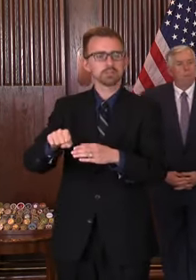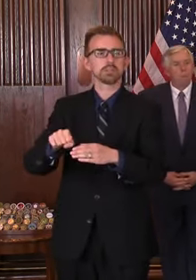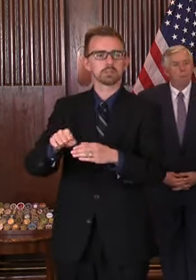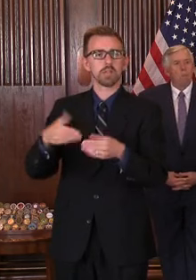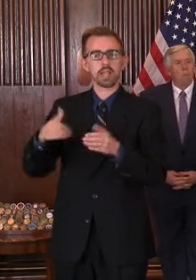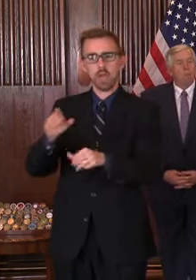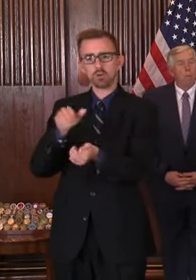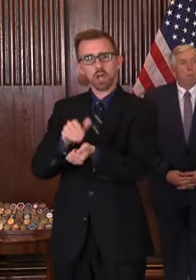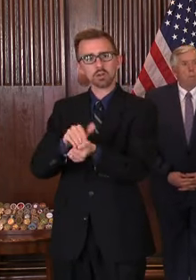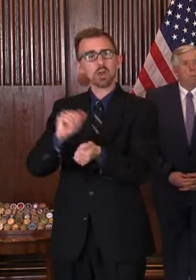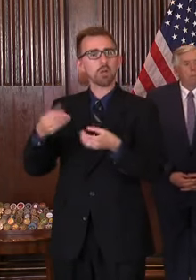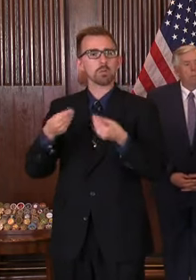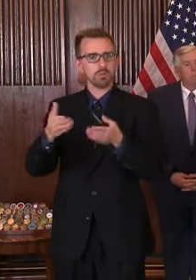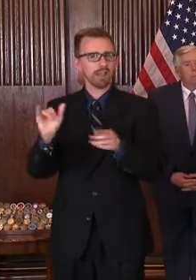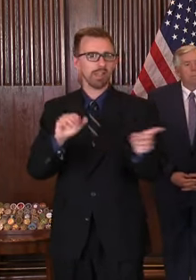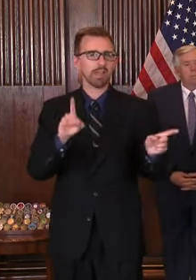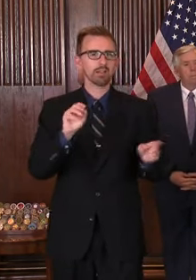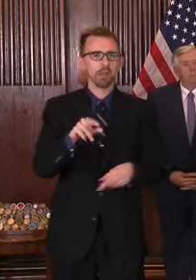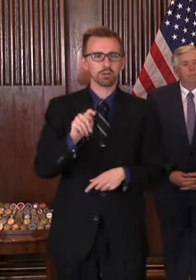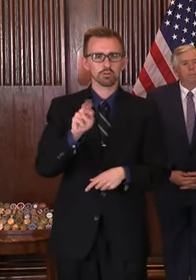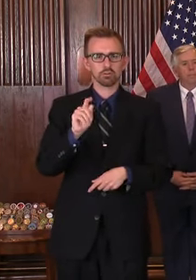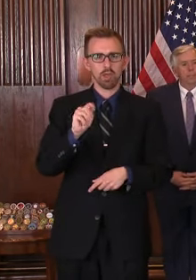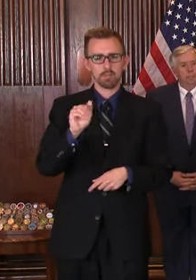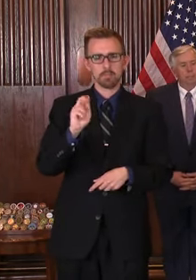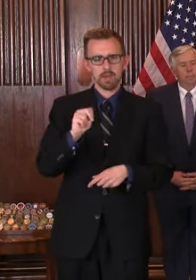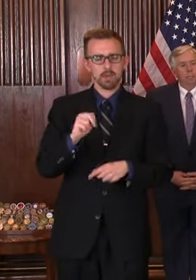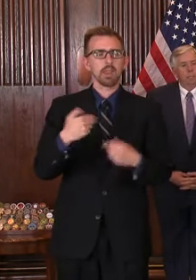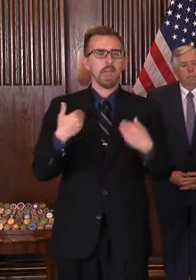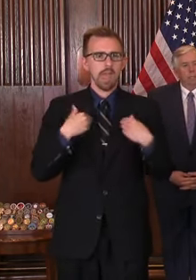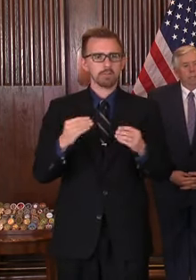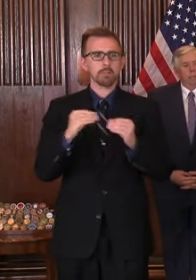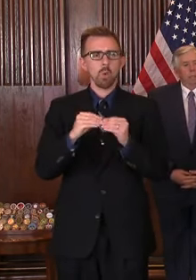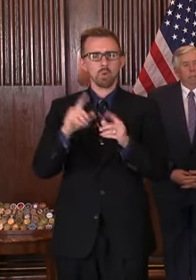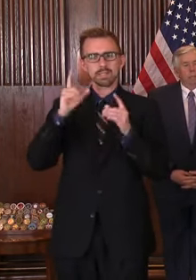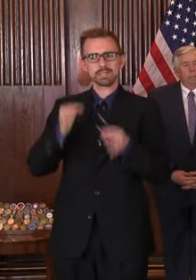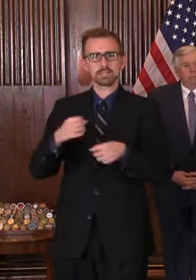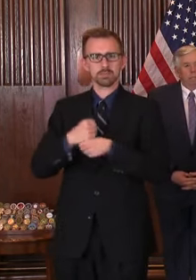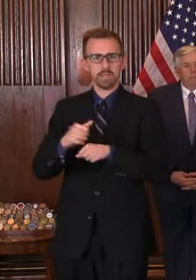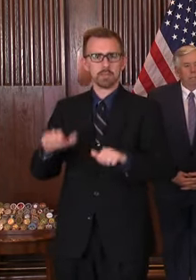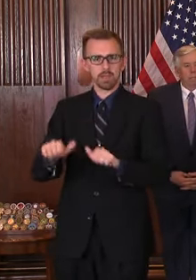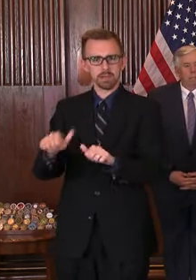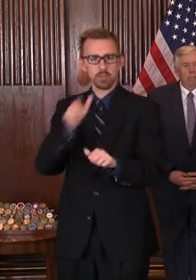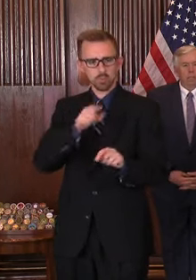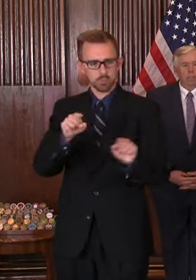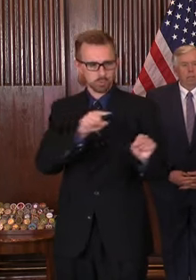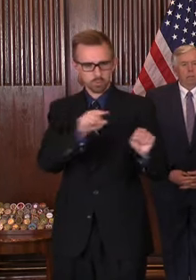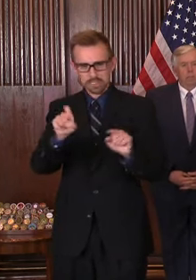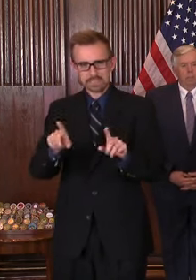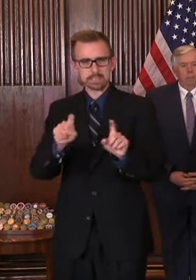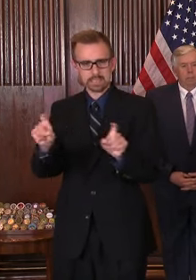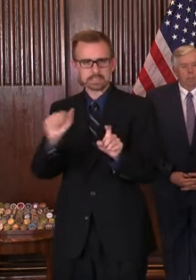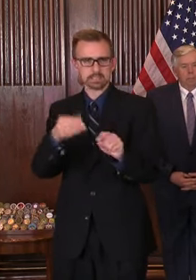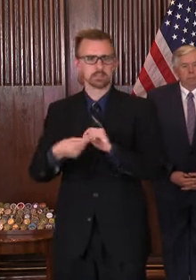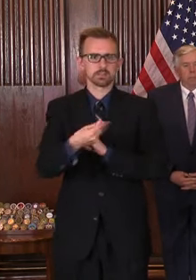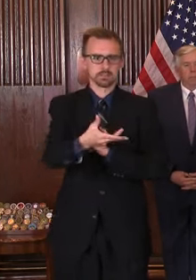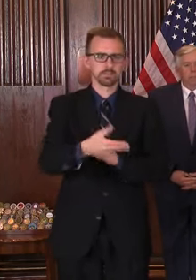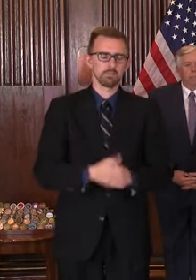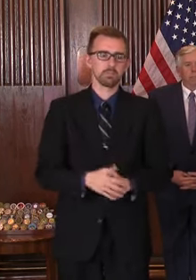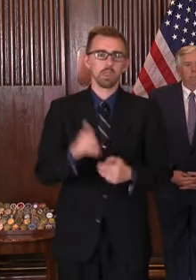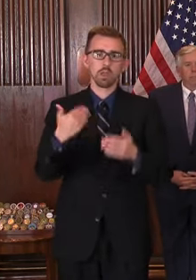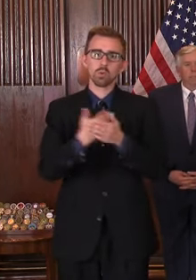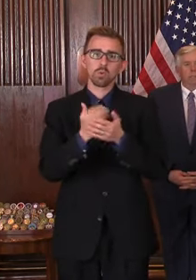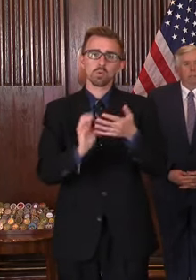other providers, like Dr. Trotman, a broader decision-making ability as to who gets tested. The new criteria